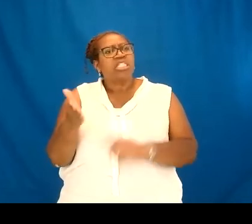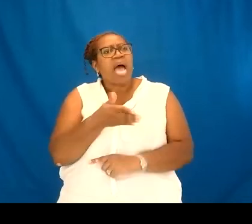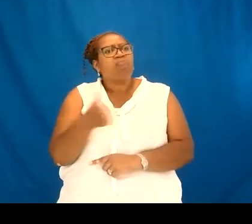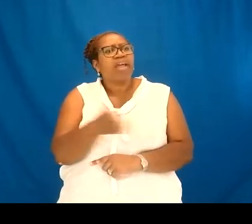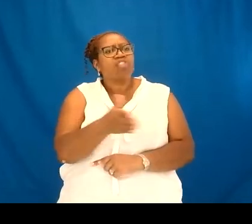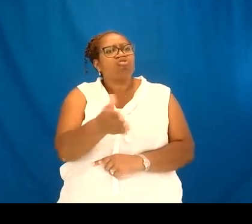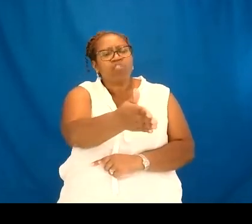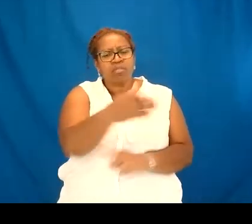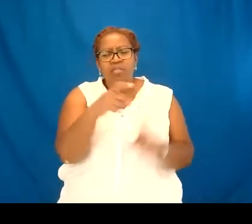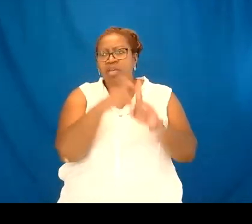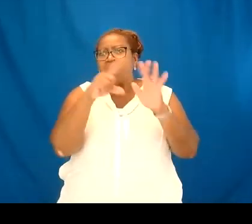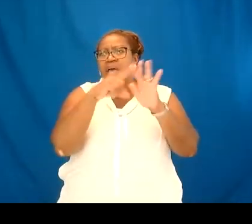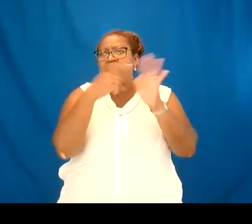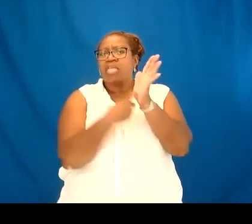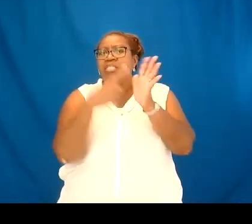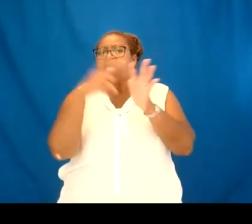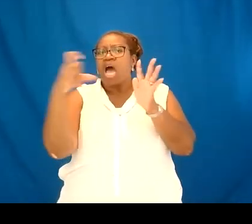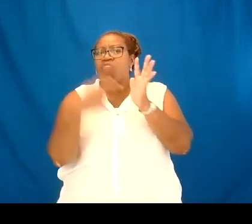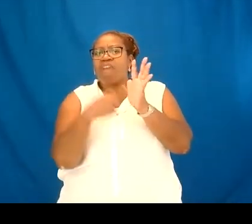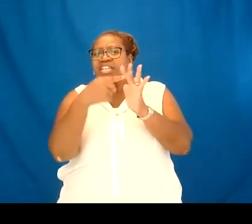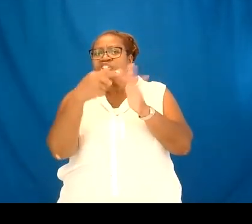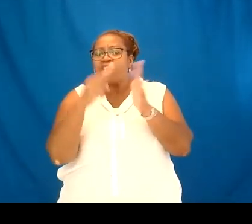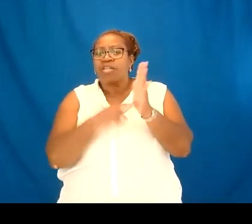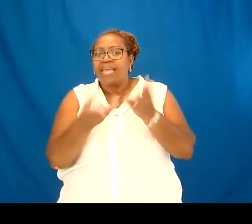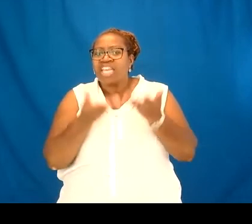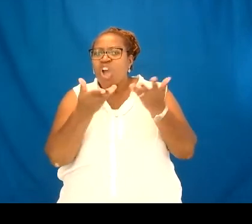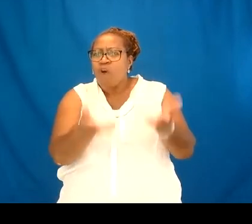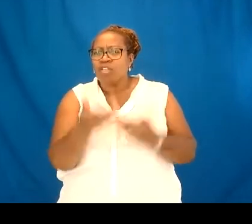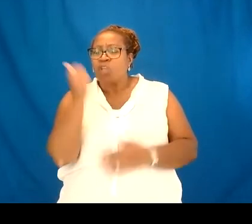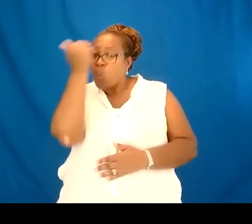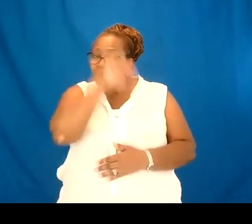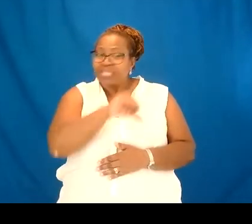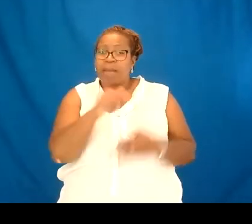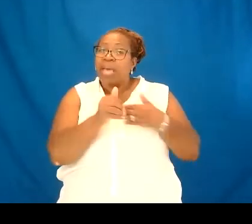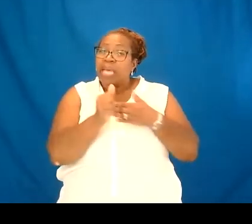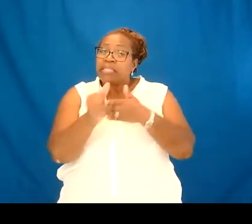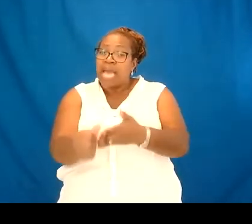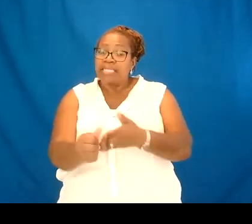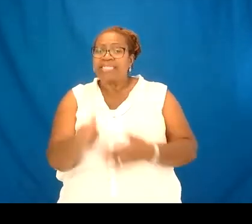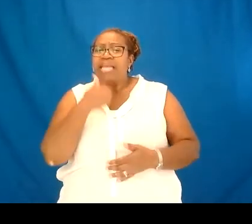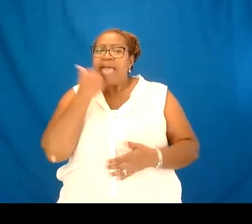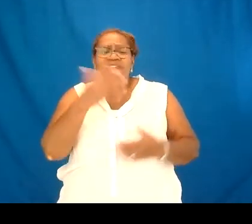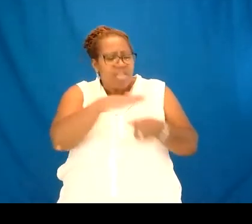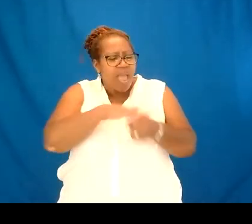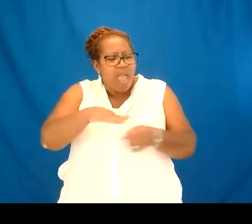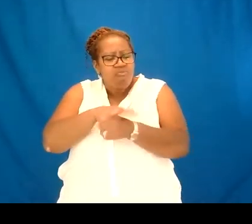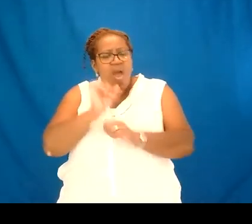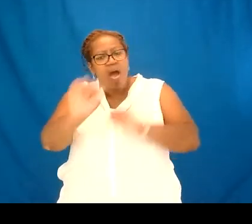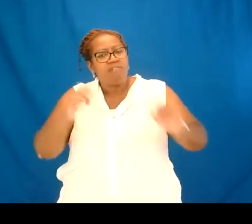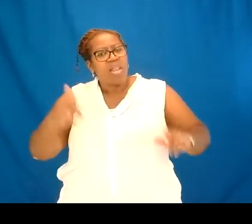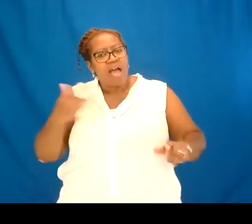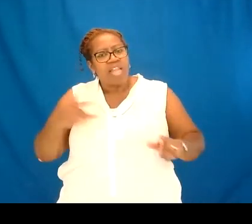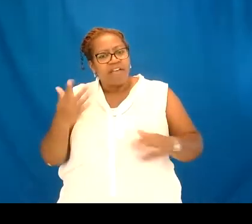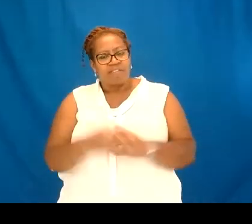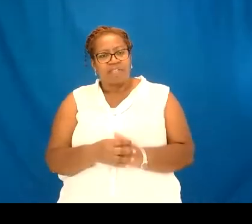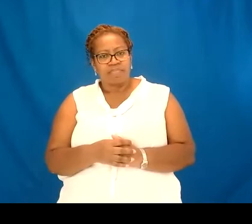he offers us wisdom and guidance for the journey in every area of our life. When Jesus' friends cry out no in response